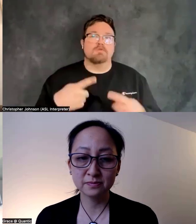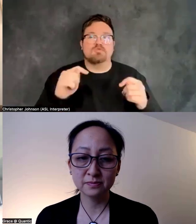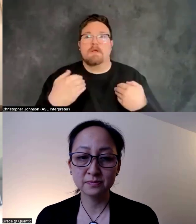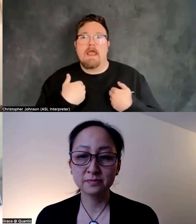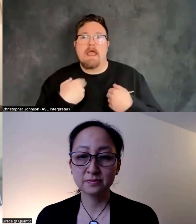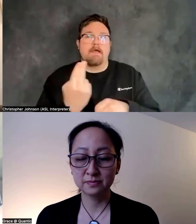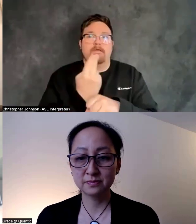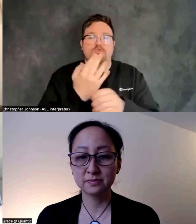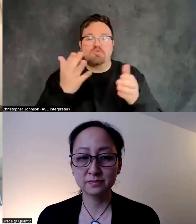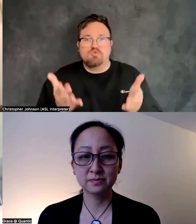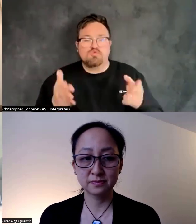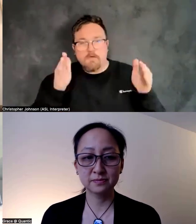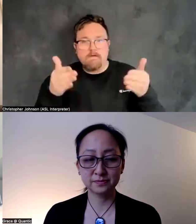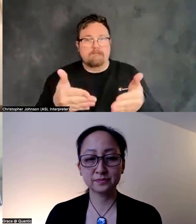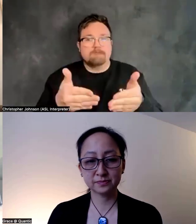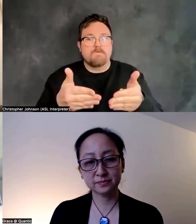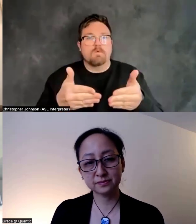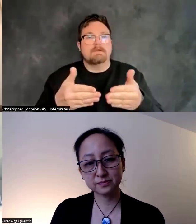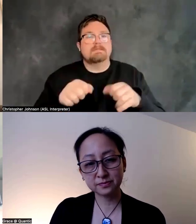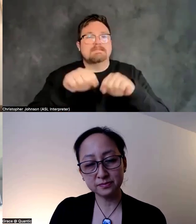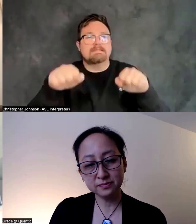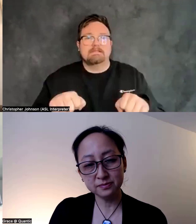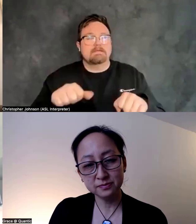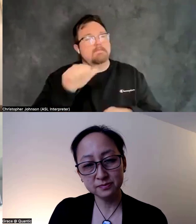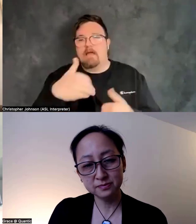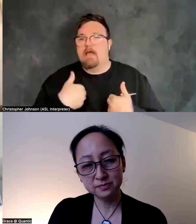platform rather than one entity or one single